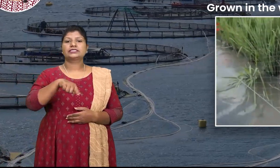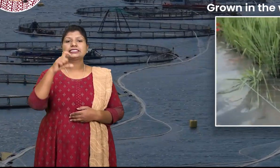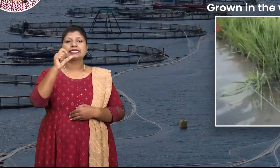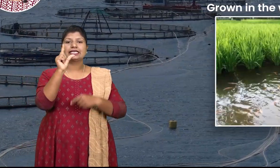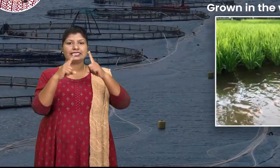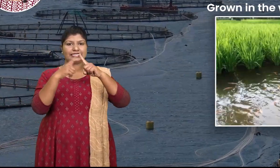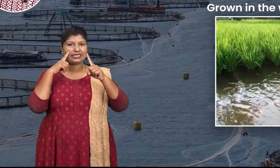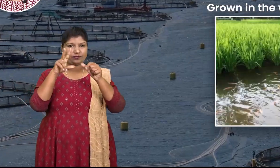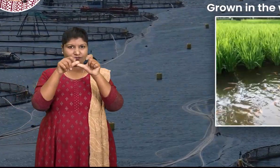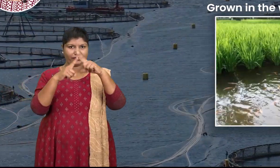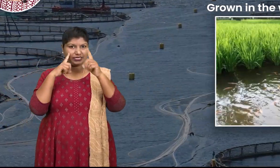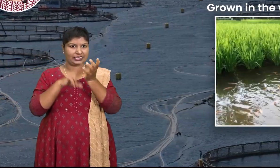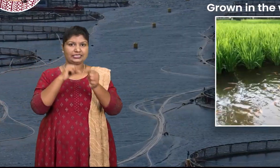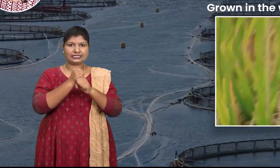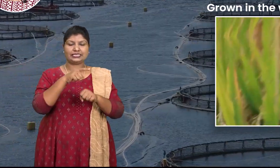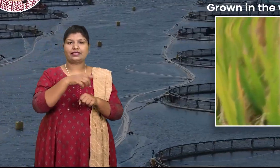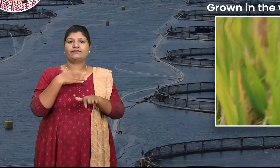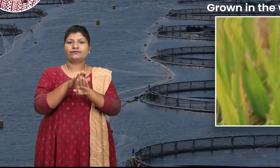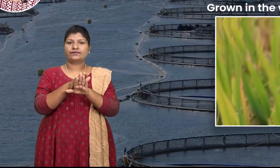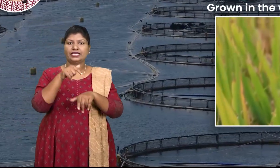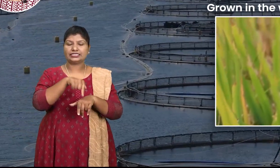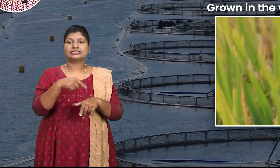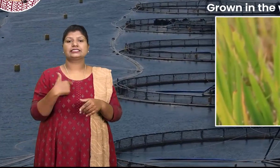Cultivating fish in paddy fields